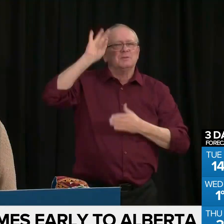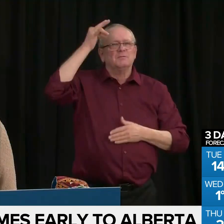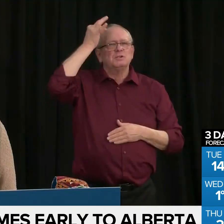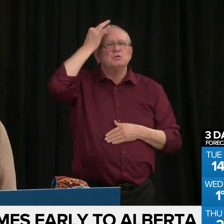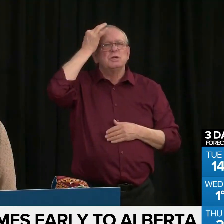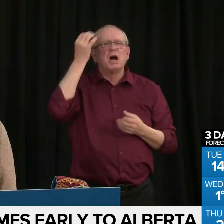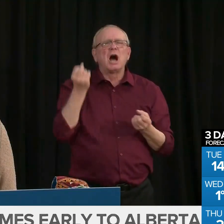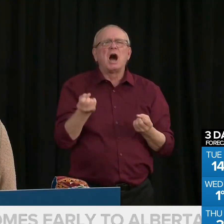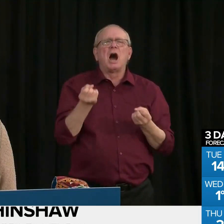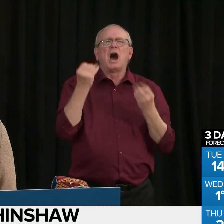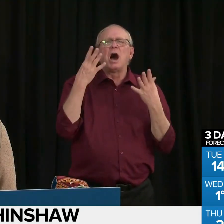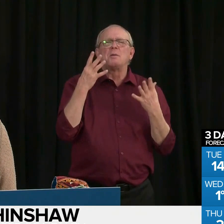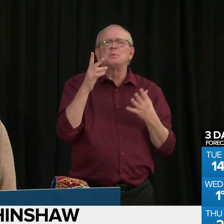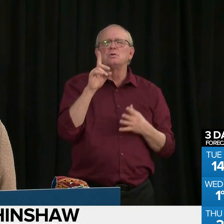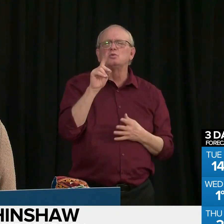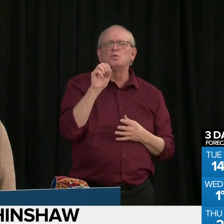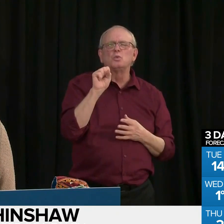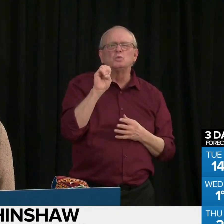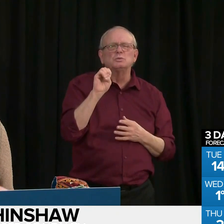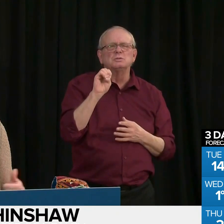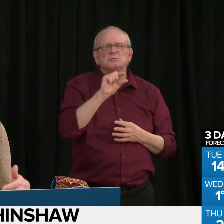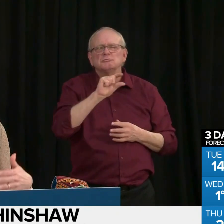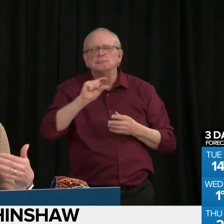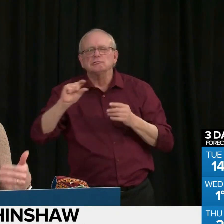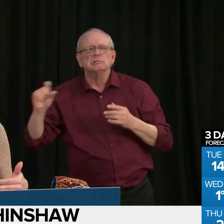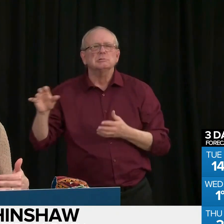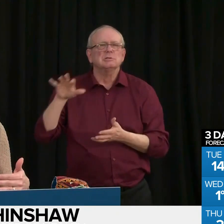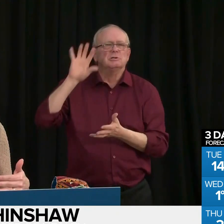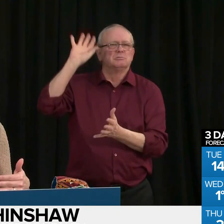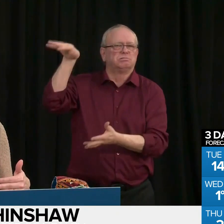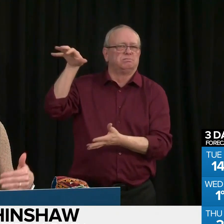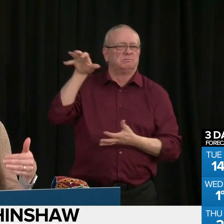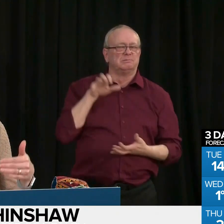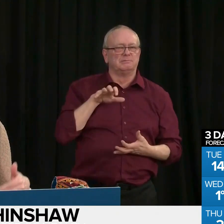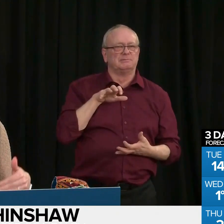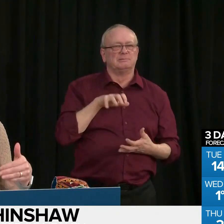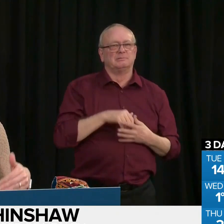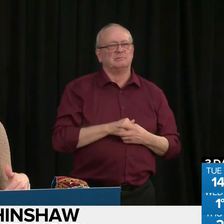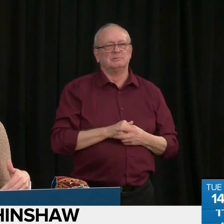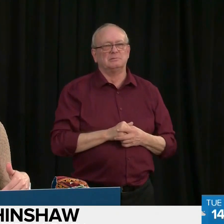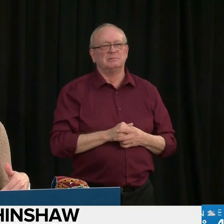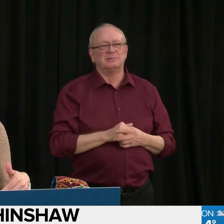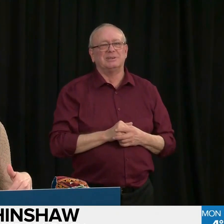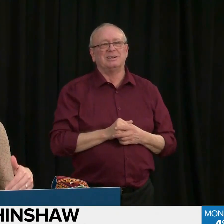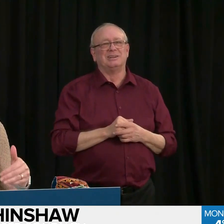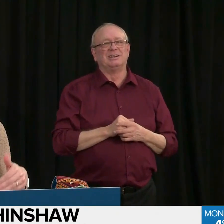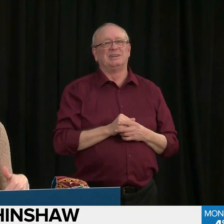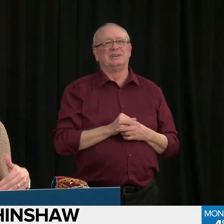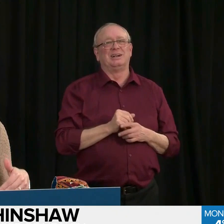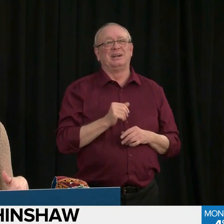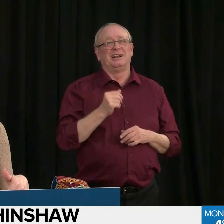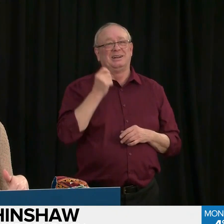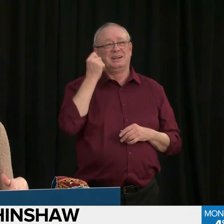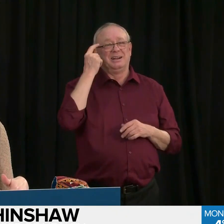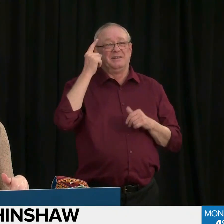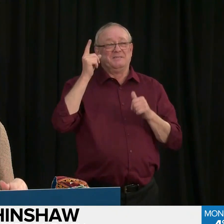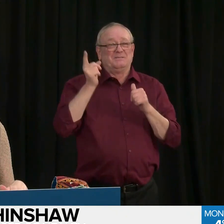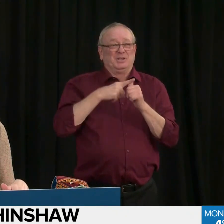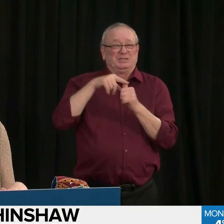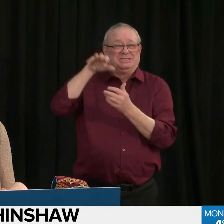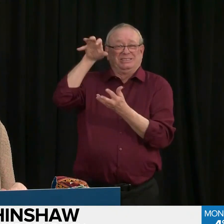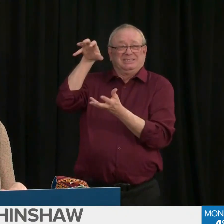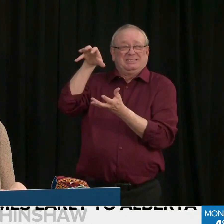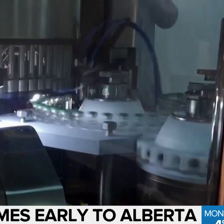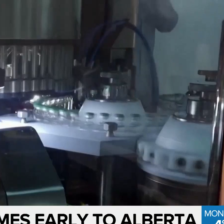year. What we know is that the vaccine that's delivered in these first shipments must be given to people at the same site that the